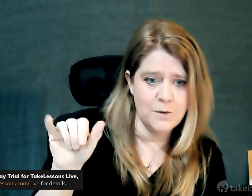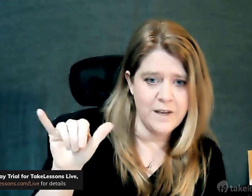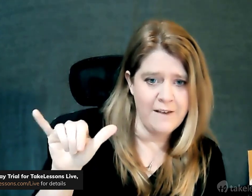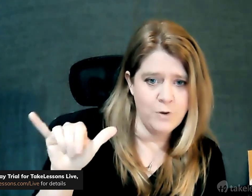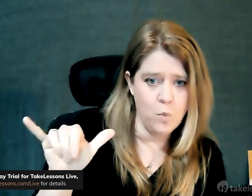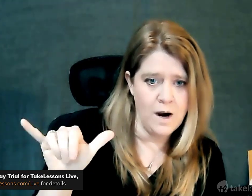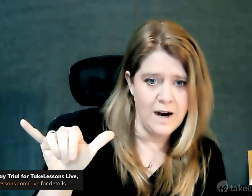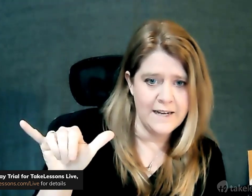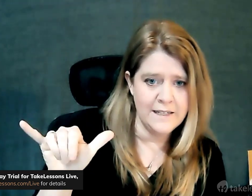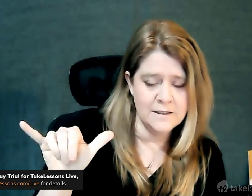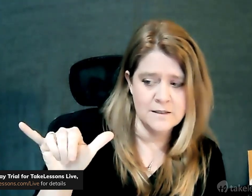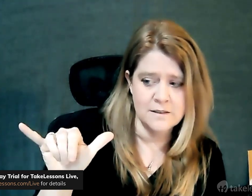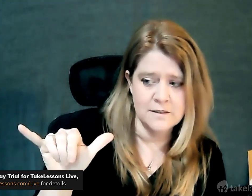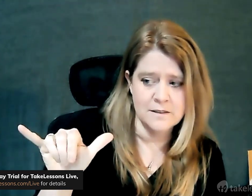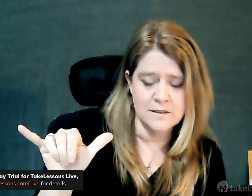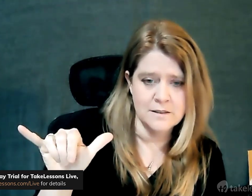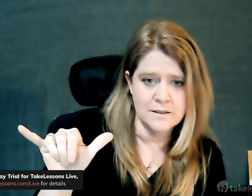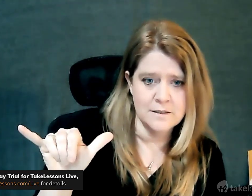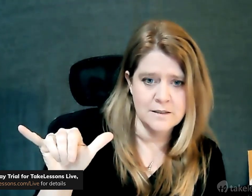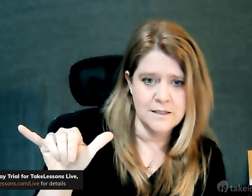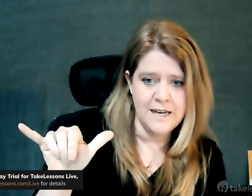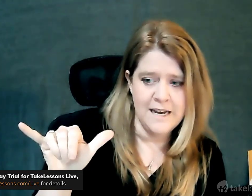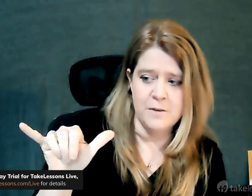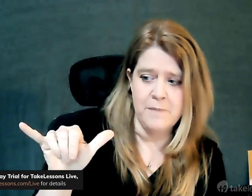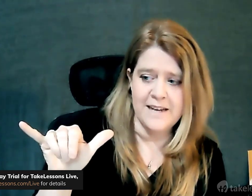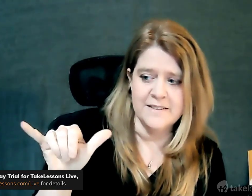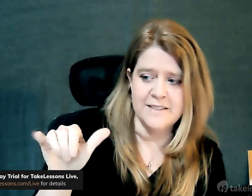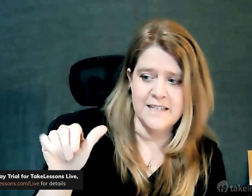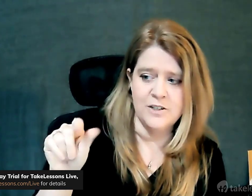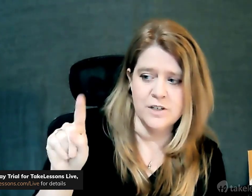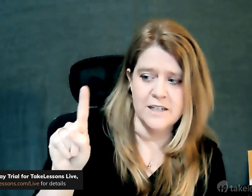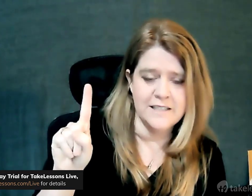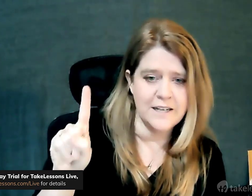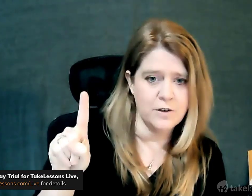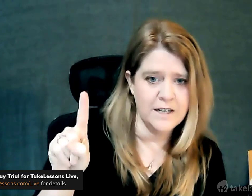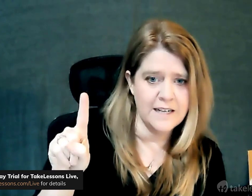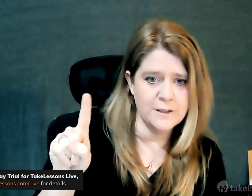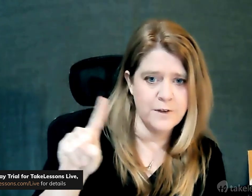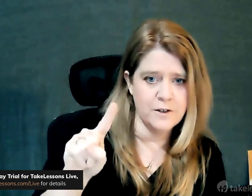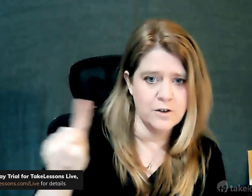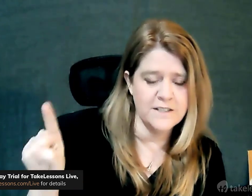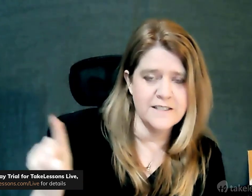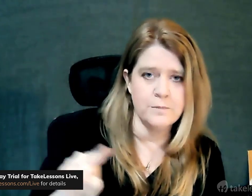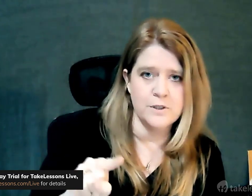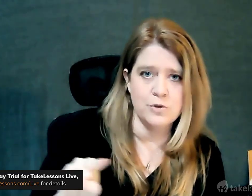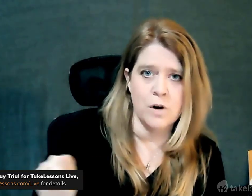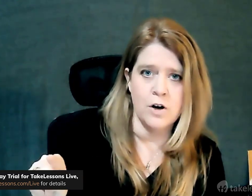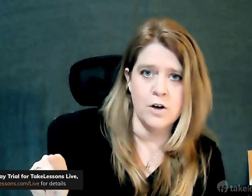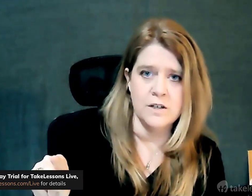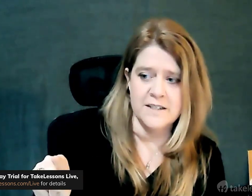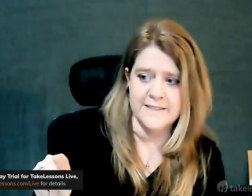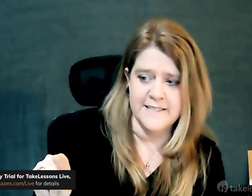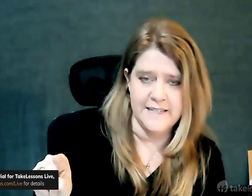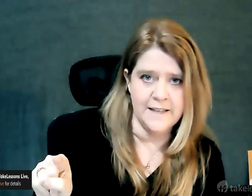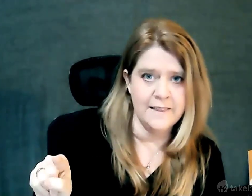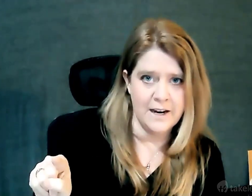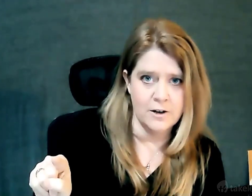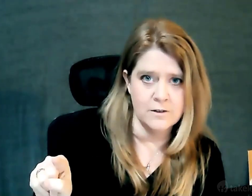have a Y. And to make a Z, you're going to take your index finger and simply draw a Z in the air.